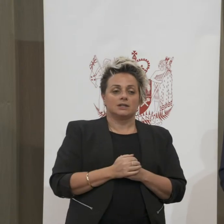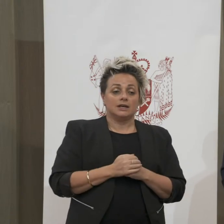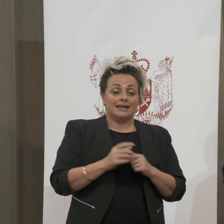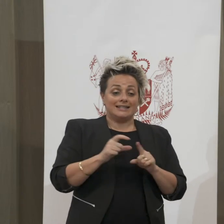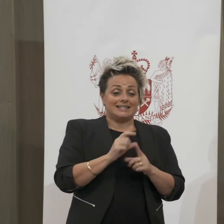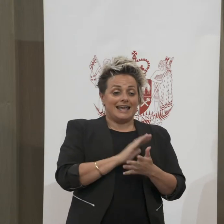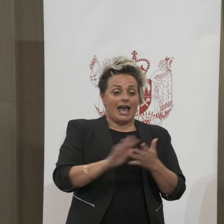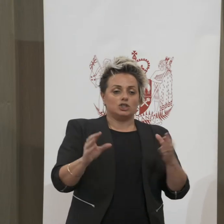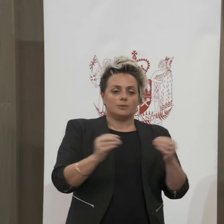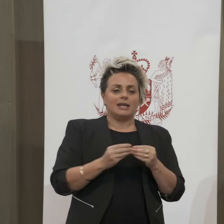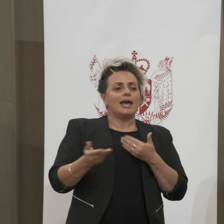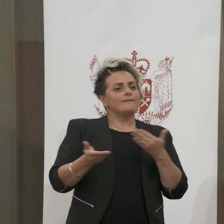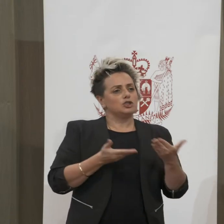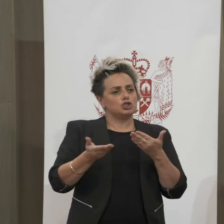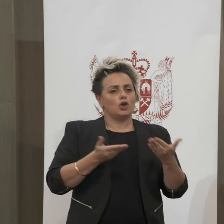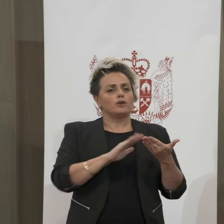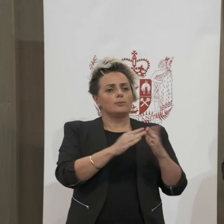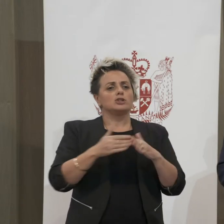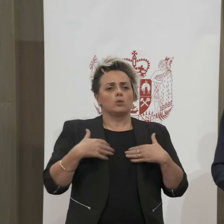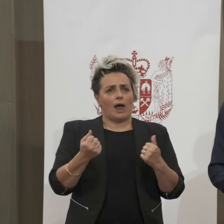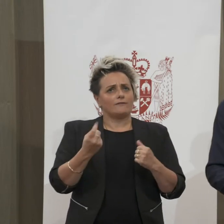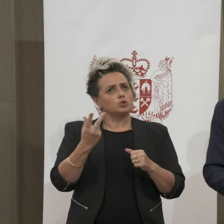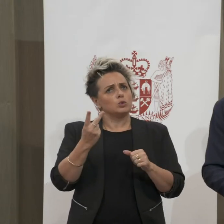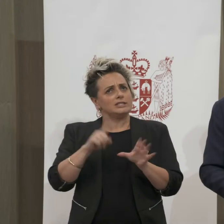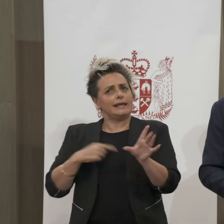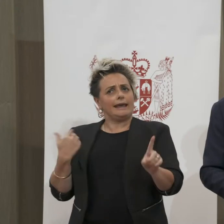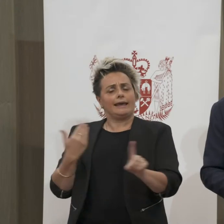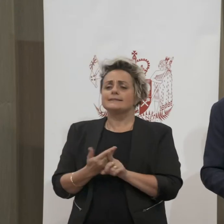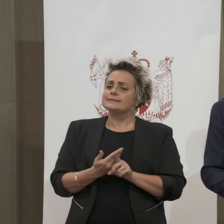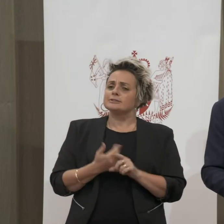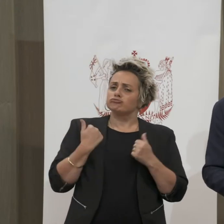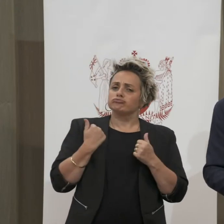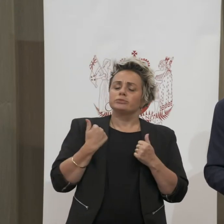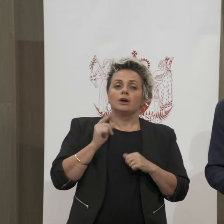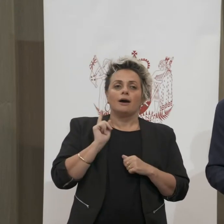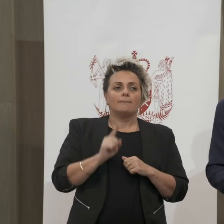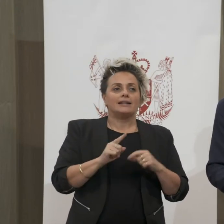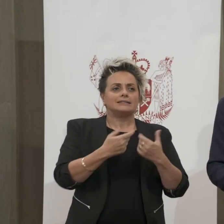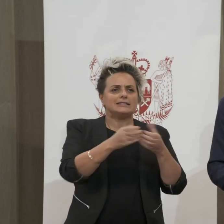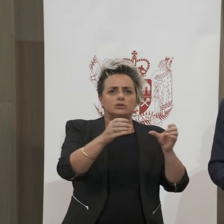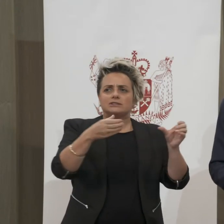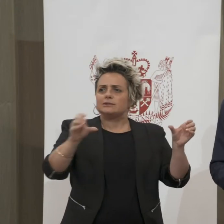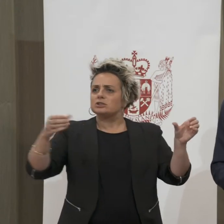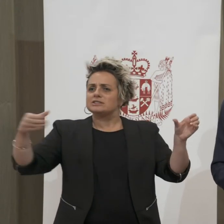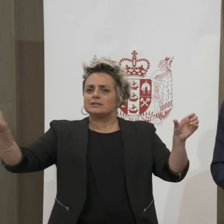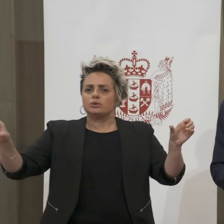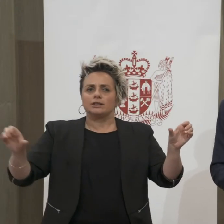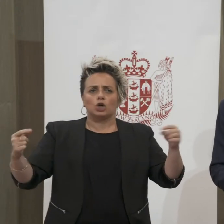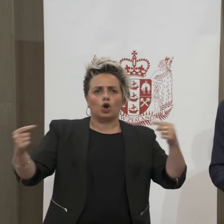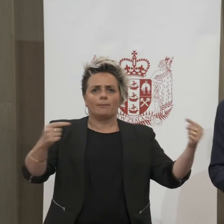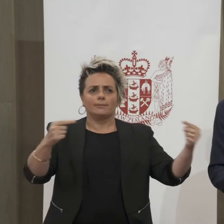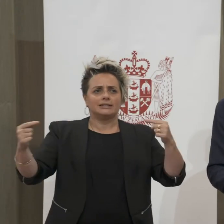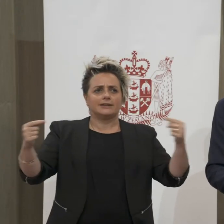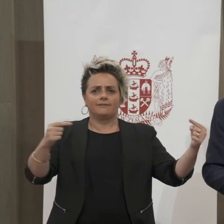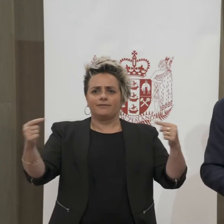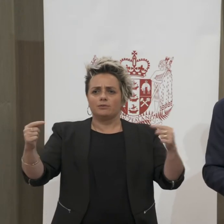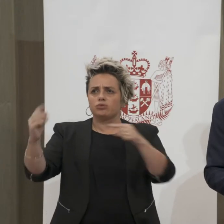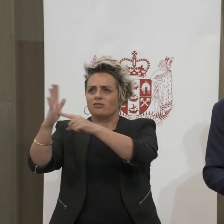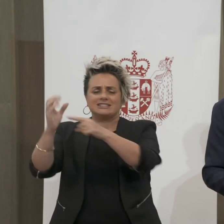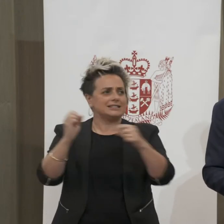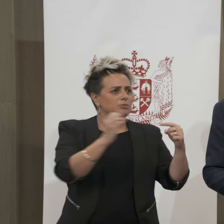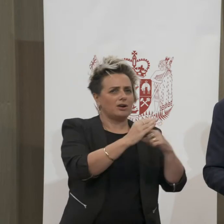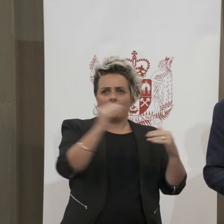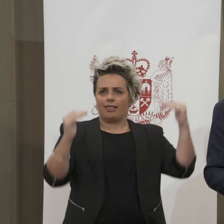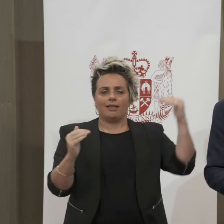DHBs have served their communities well for 20 years, but having separate organisations and competing priorities has led